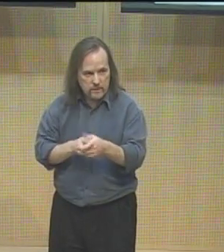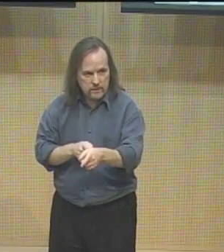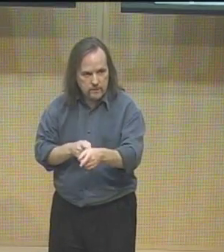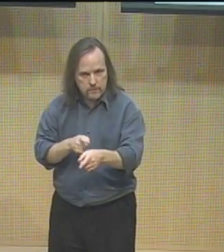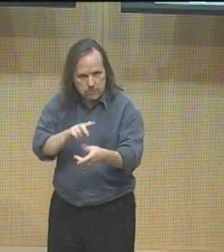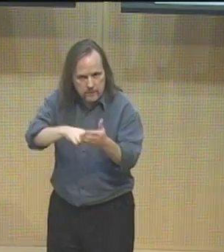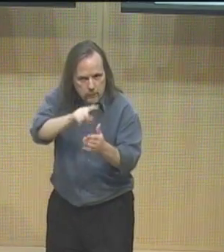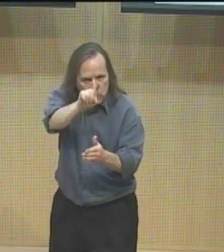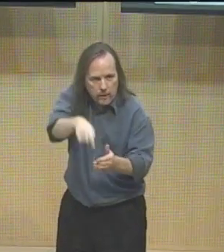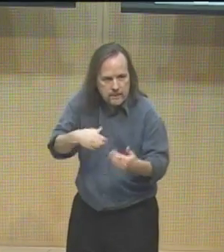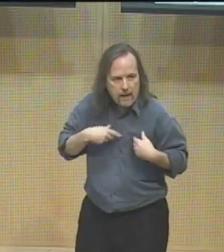sports tickets.